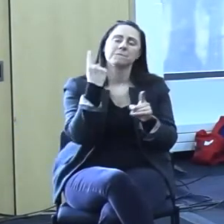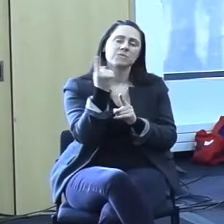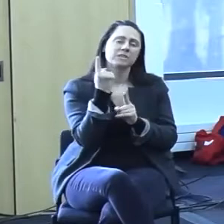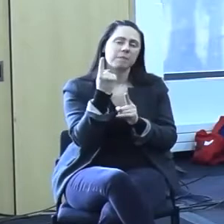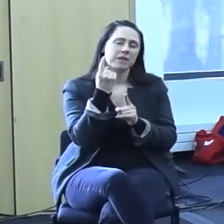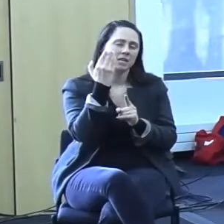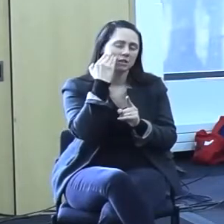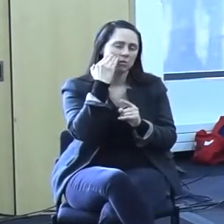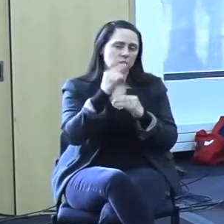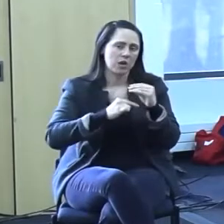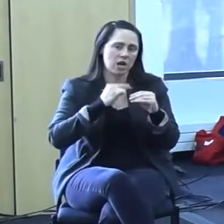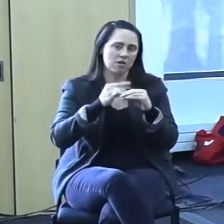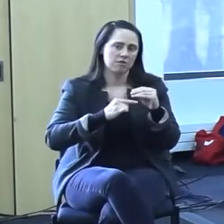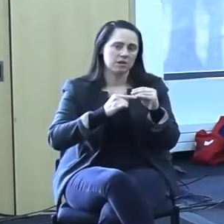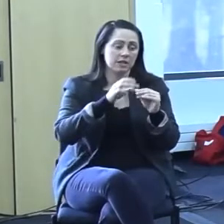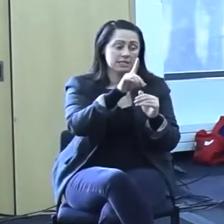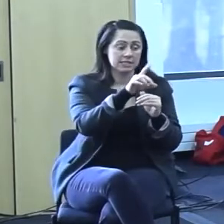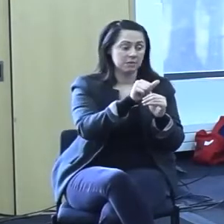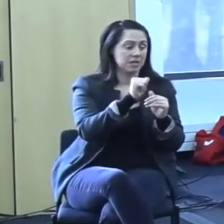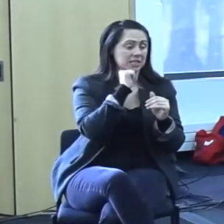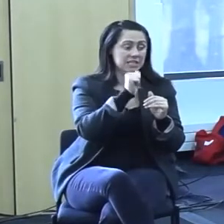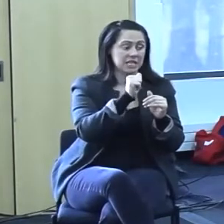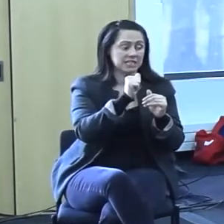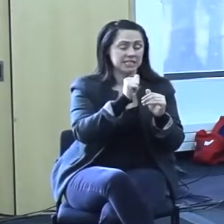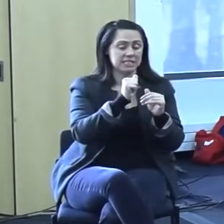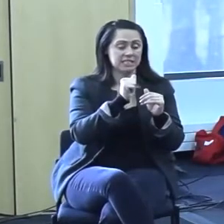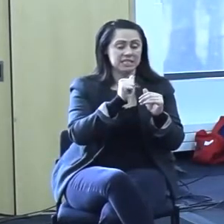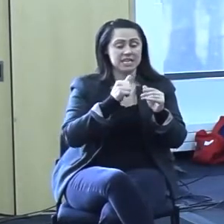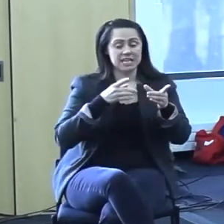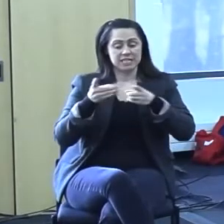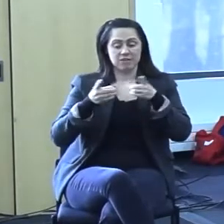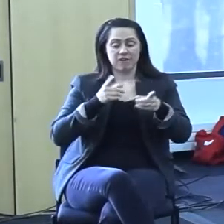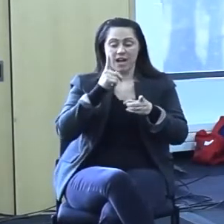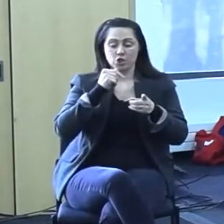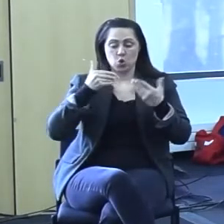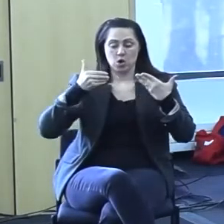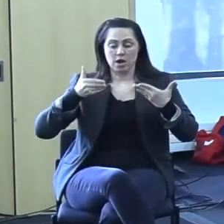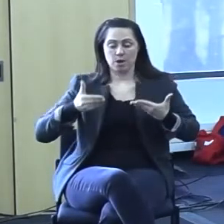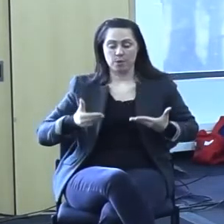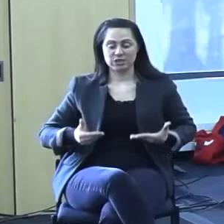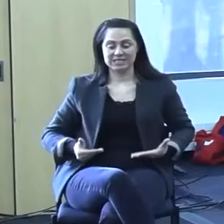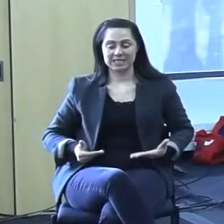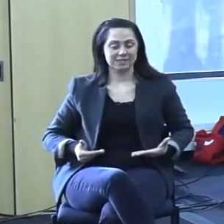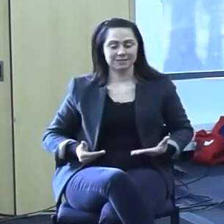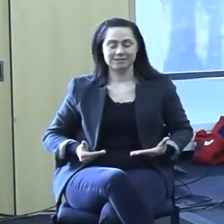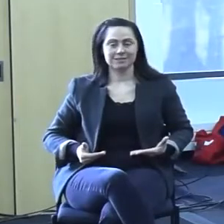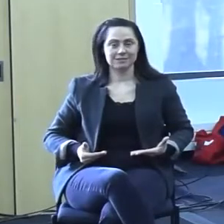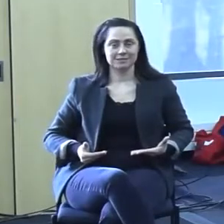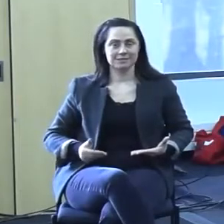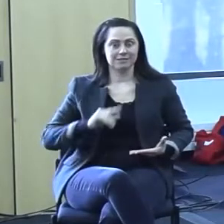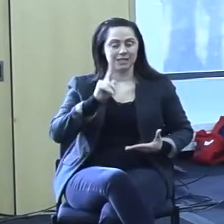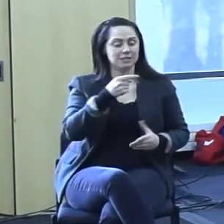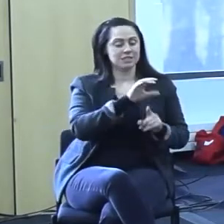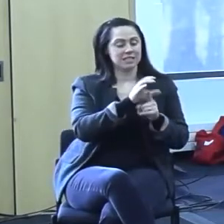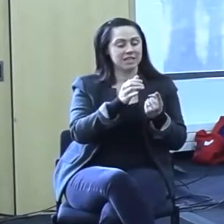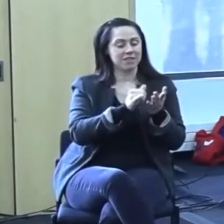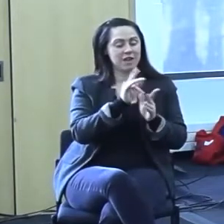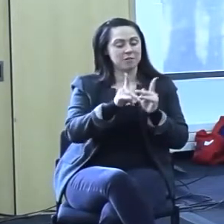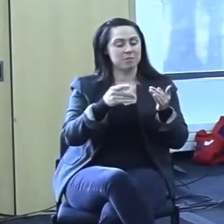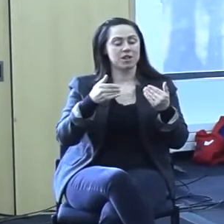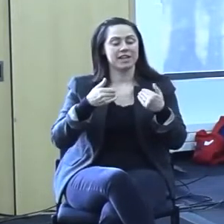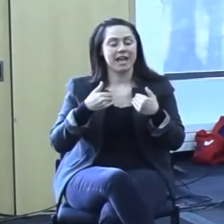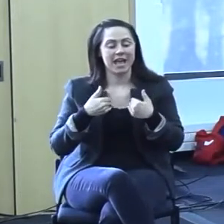to be aware of is disability doesn't define who people is. It just happens to be a condition that people